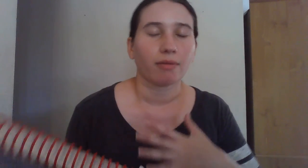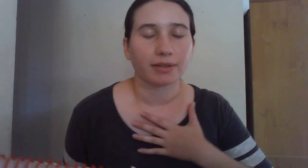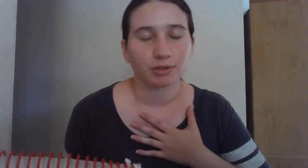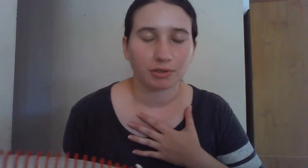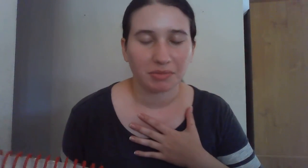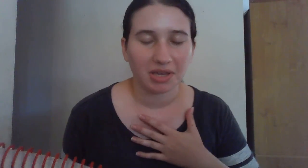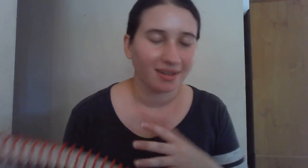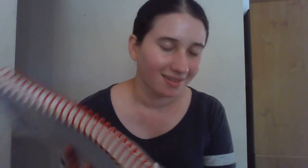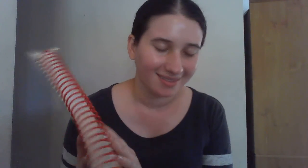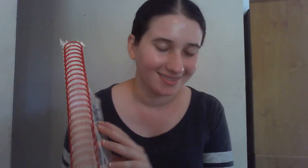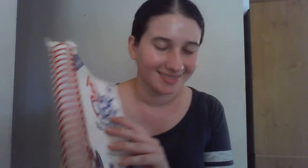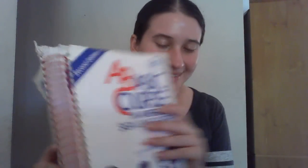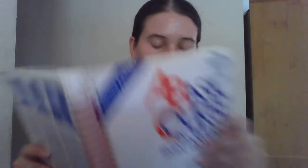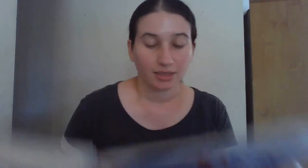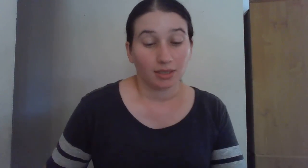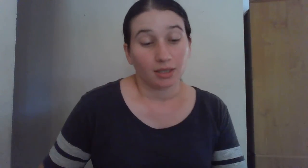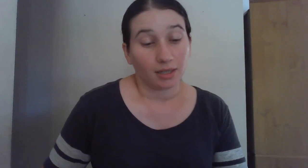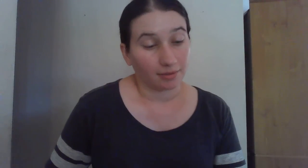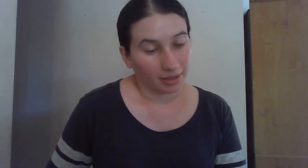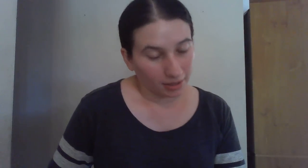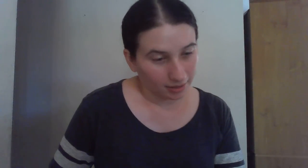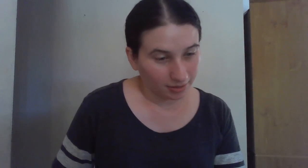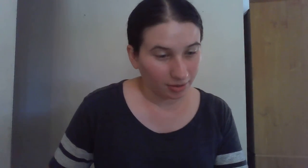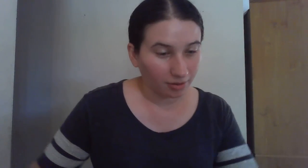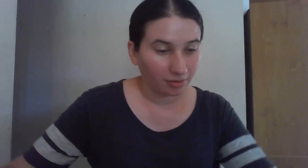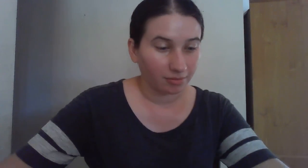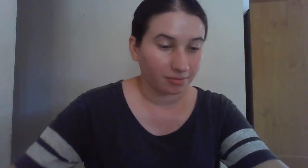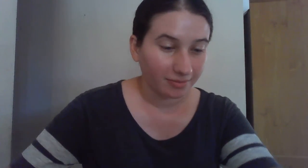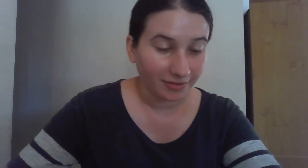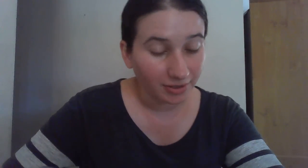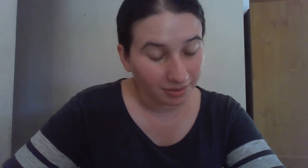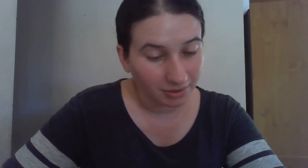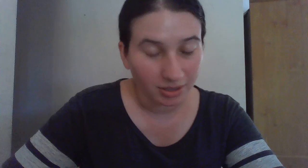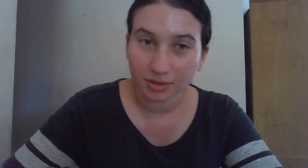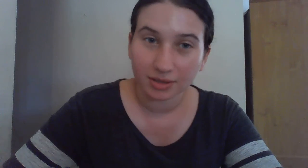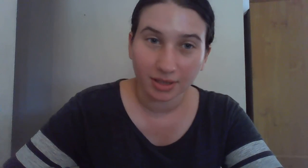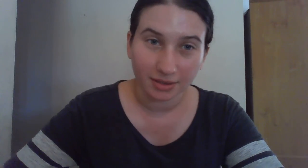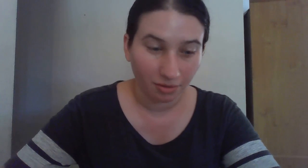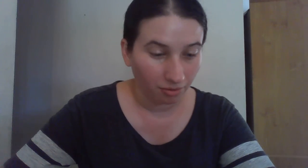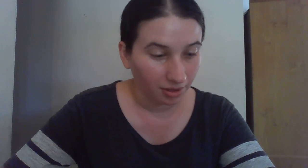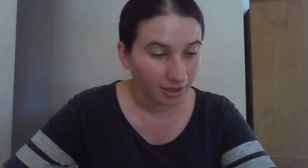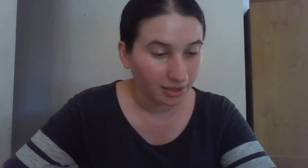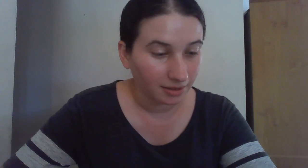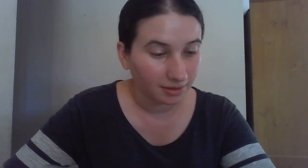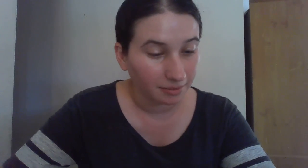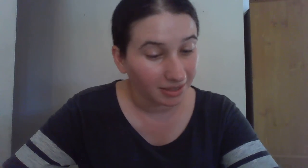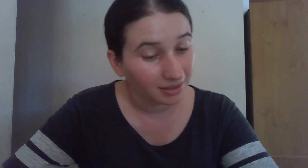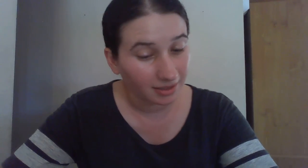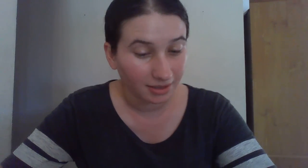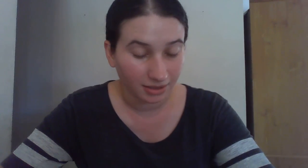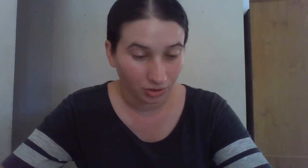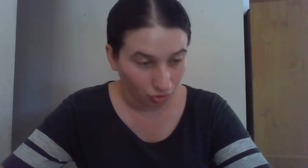That's just me. Anyway, so the first thing we're going to learn in lesson 3 is the basic sentence